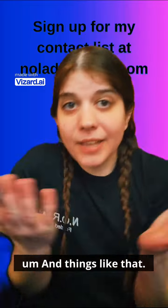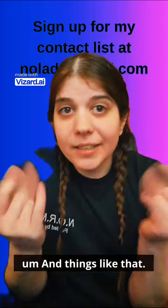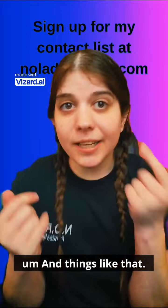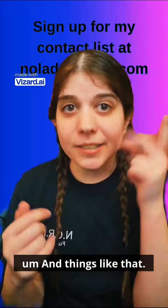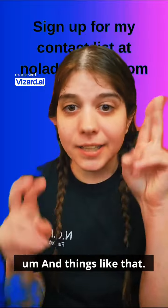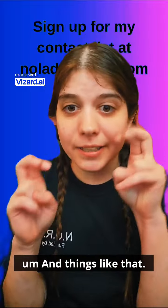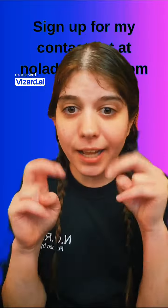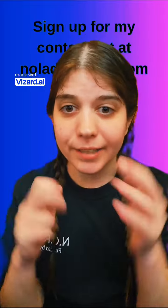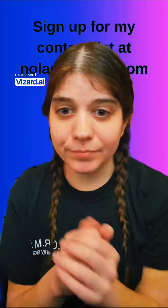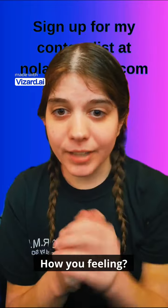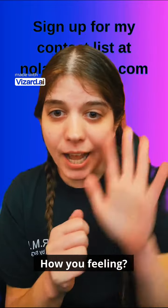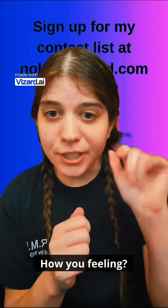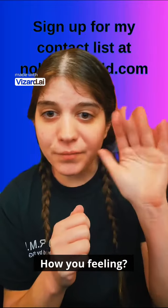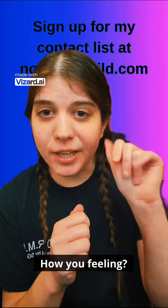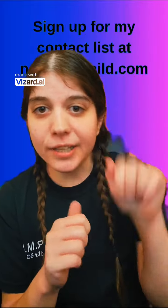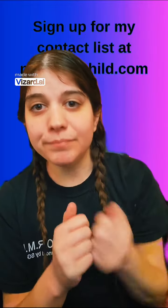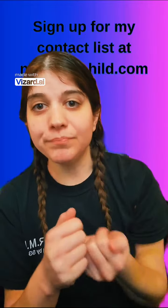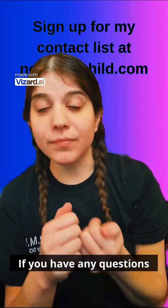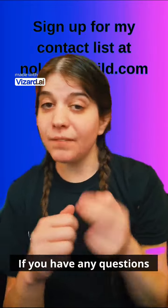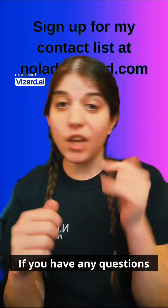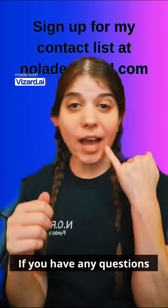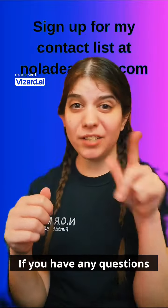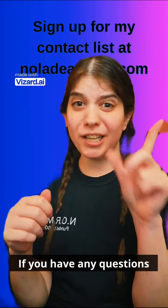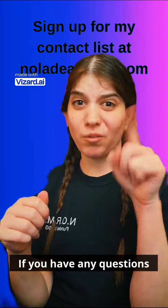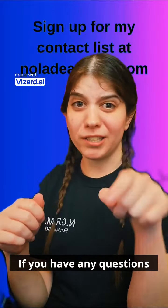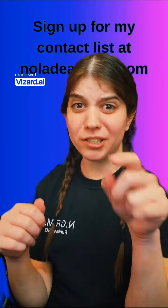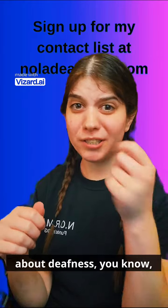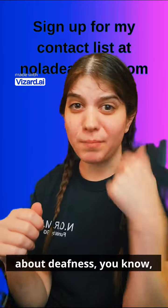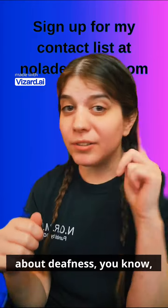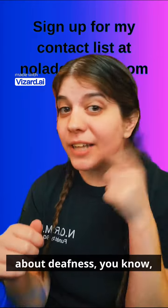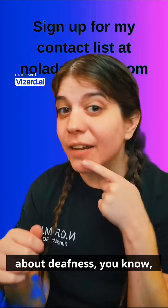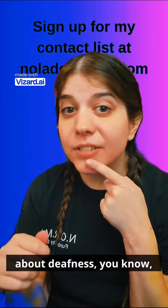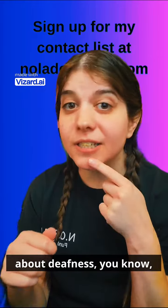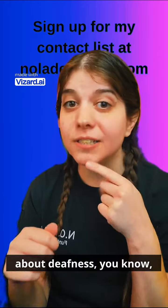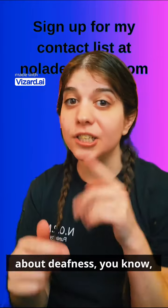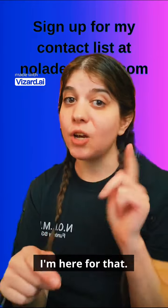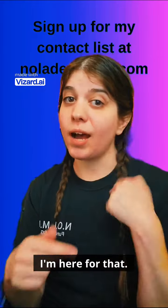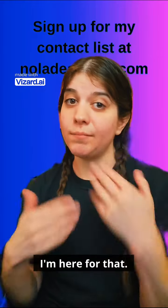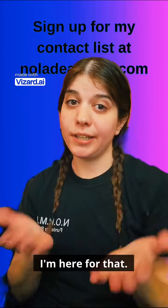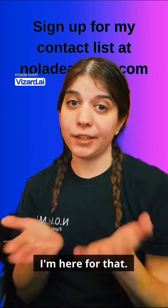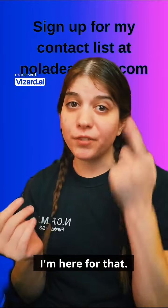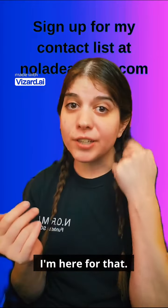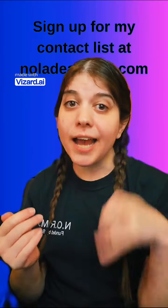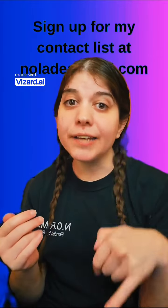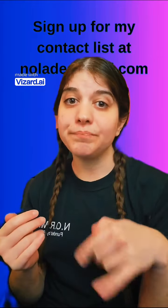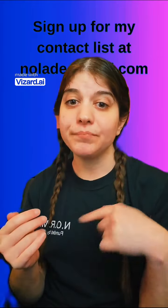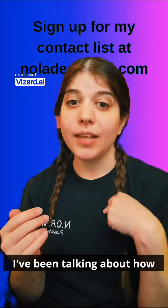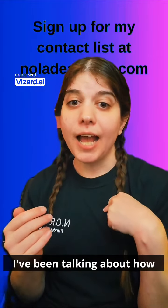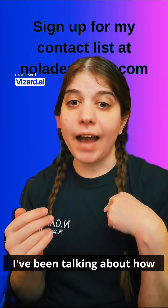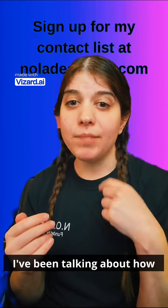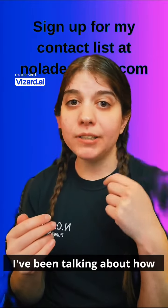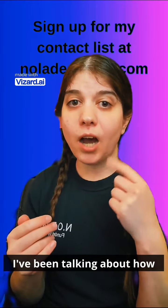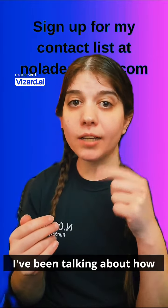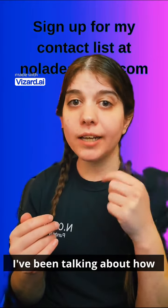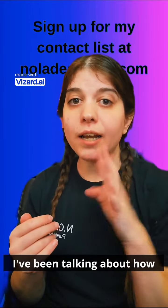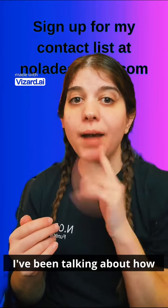things like that. How you feeling? If you have any questions about deafness, you know, I'm here for that. I've been talking about how